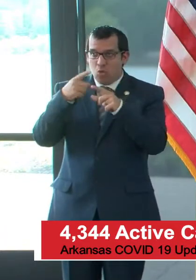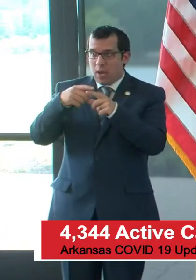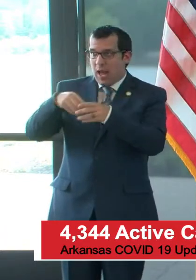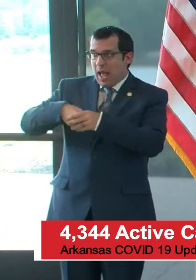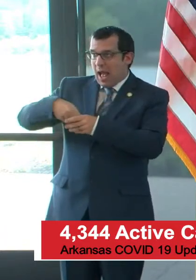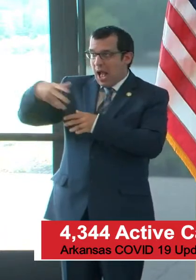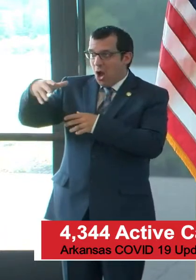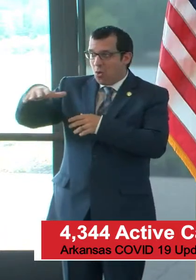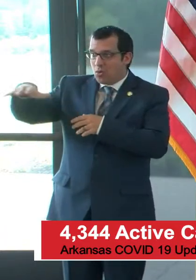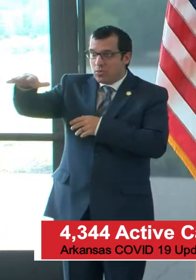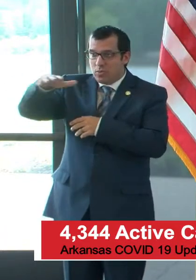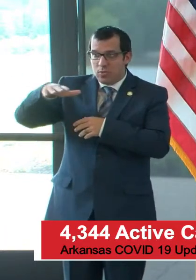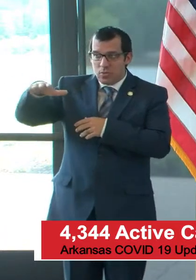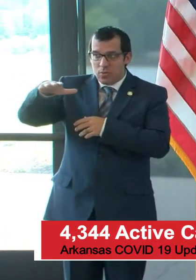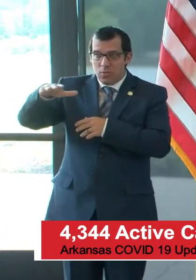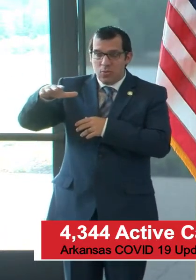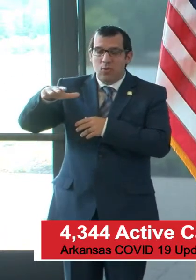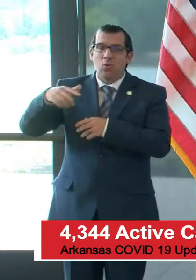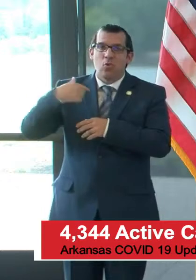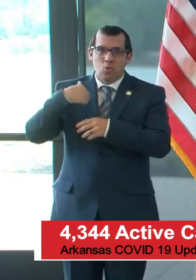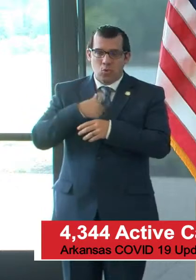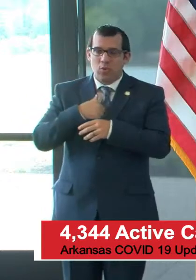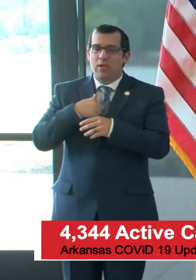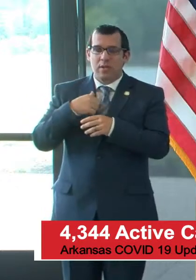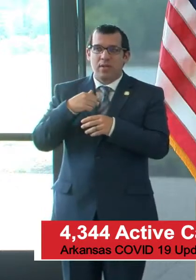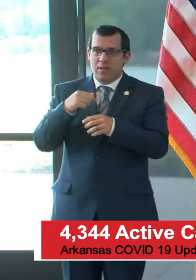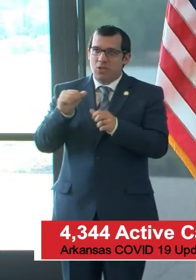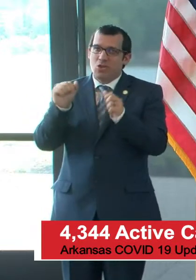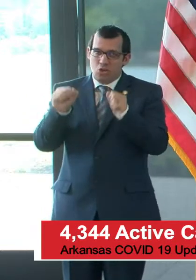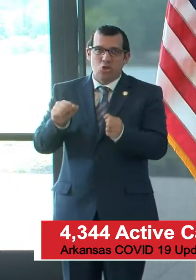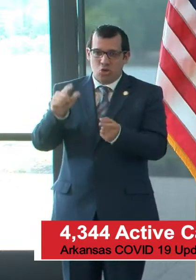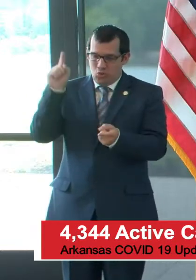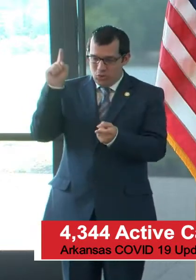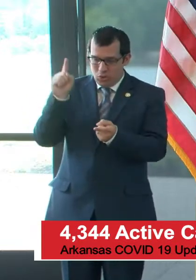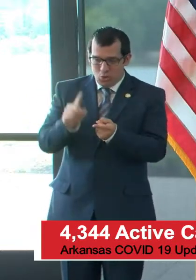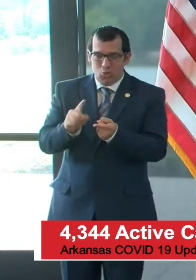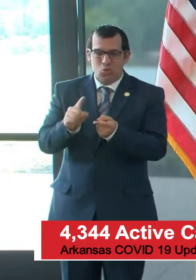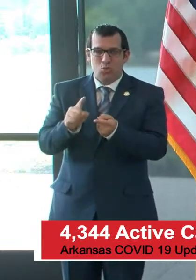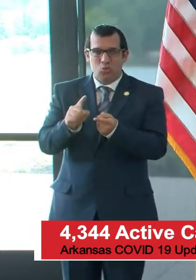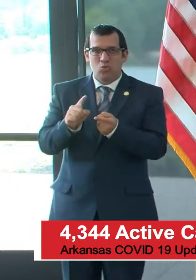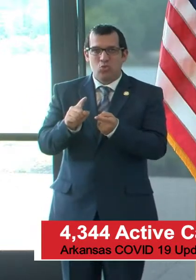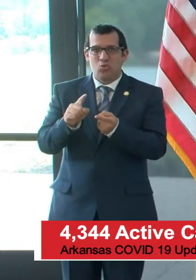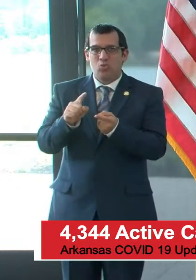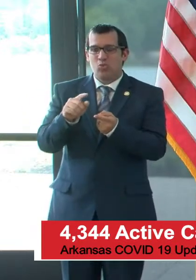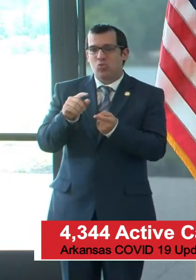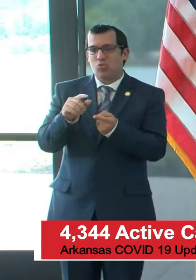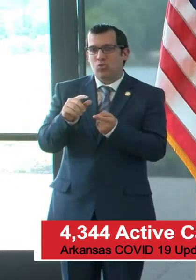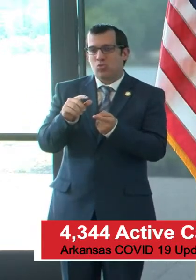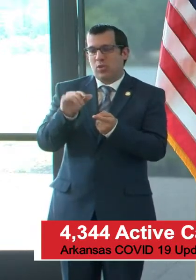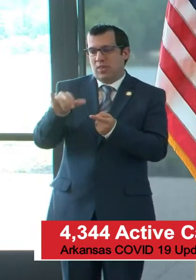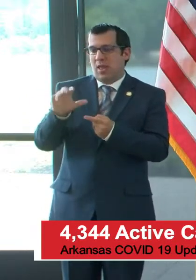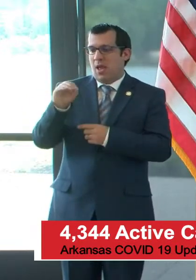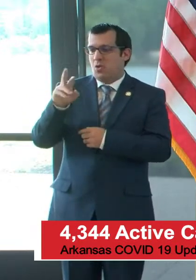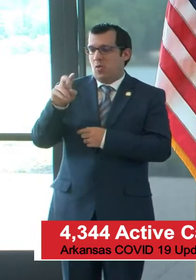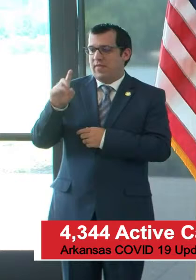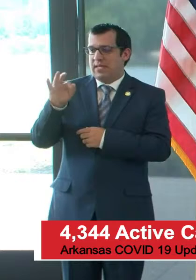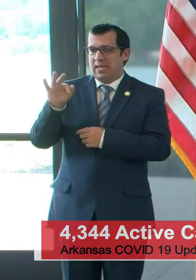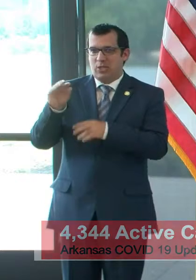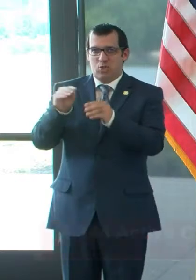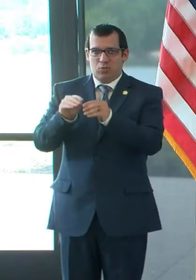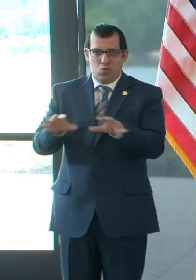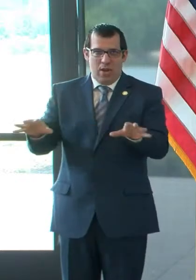public, we could greatly reduce the transmission of COVID-19